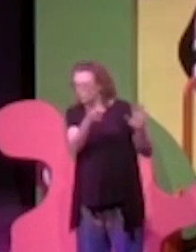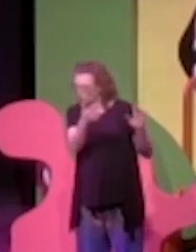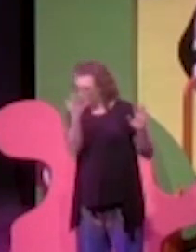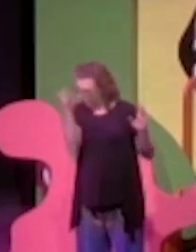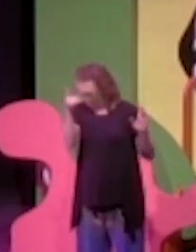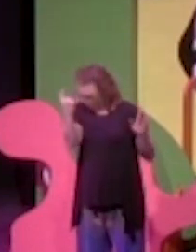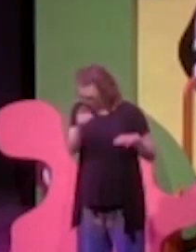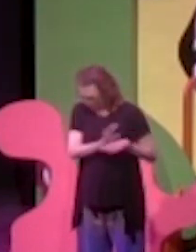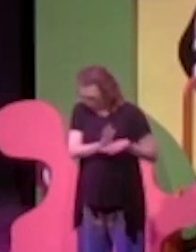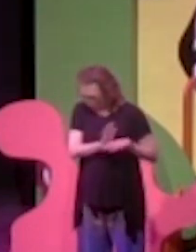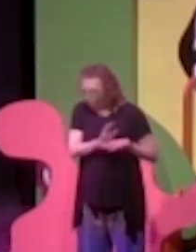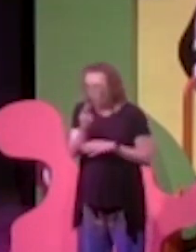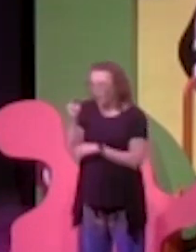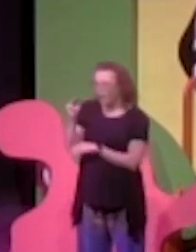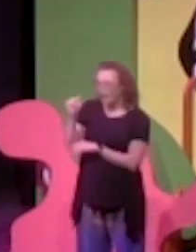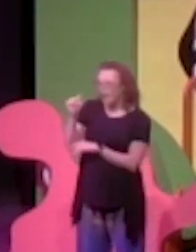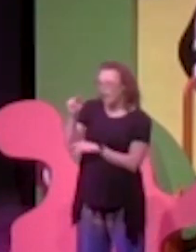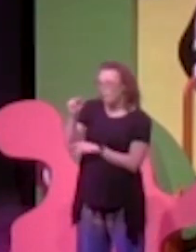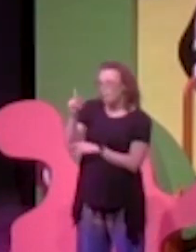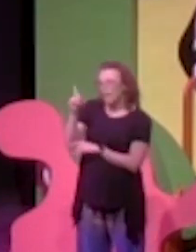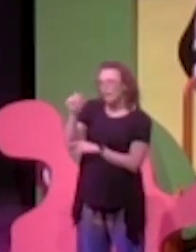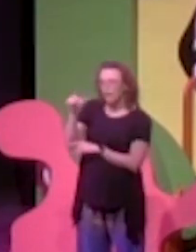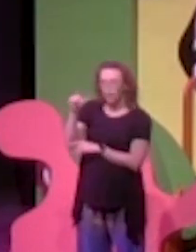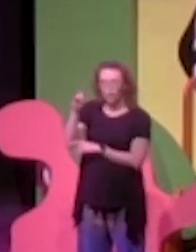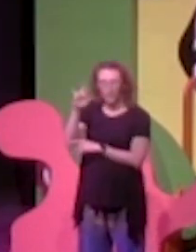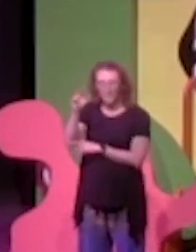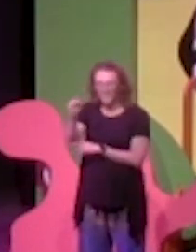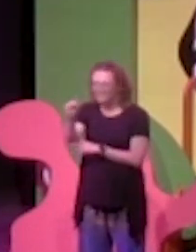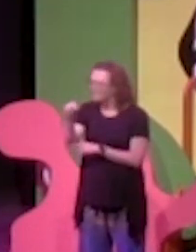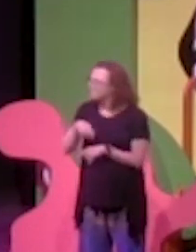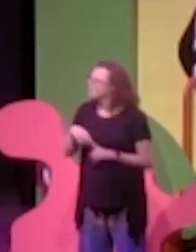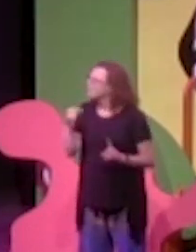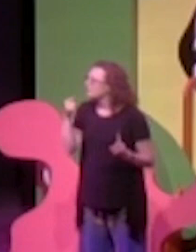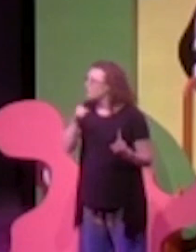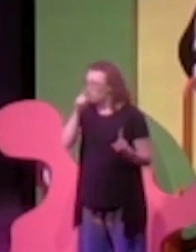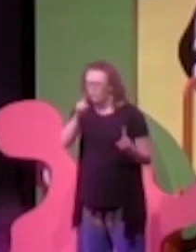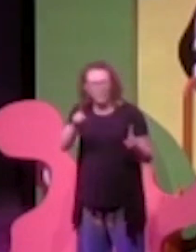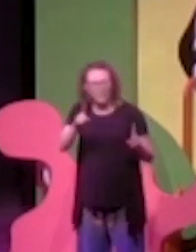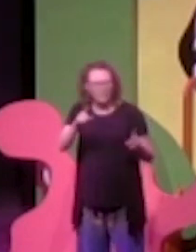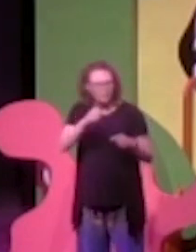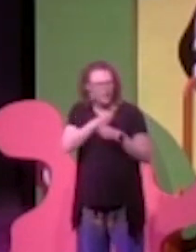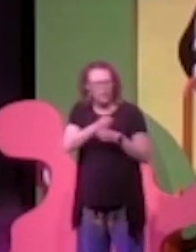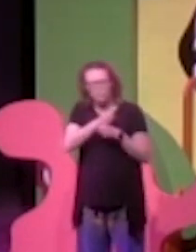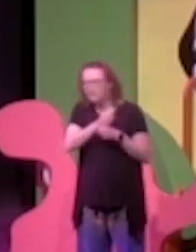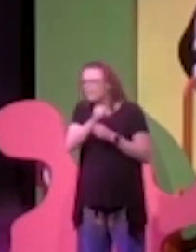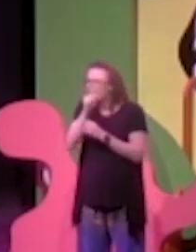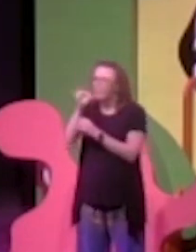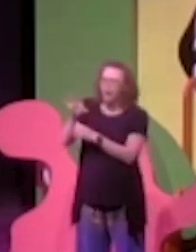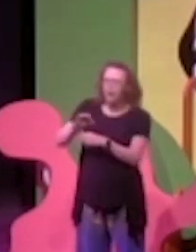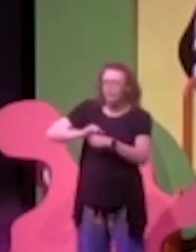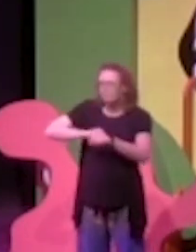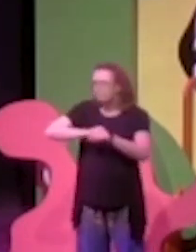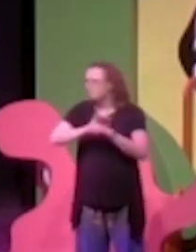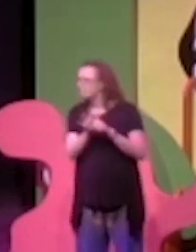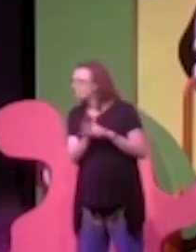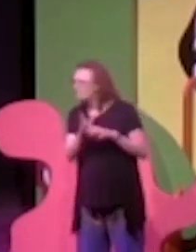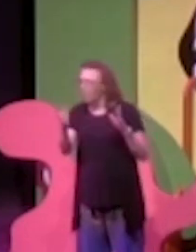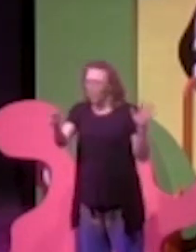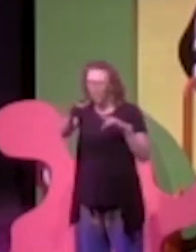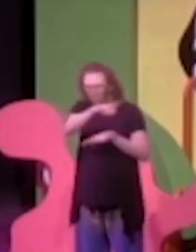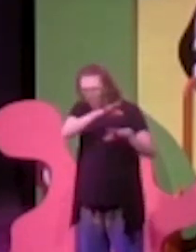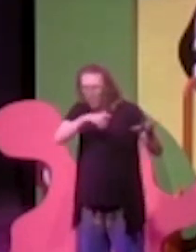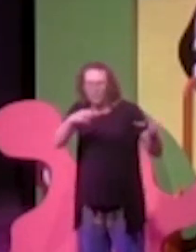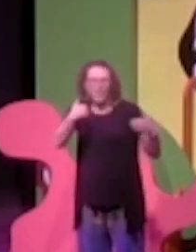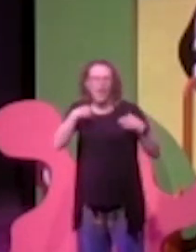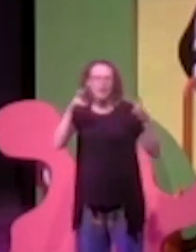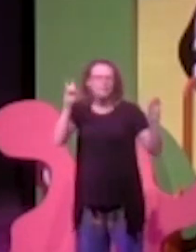show, The Mandalorian? I watched it, and there was this whole like making, this is a pandemic story, there was a whole making of, and we were watching the behind the scenes, they did a round table because they had